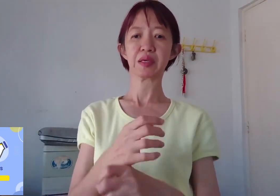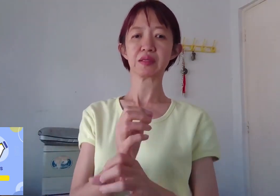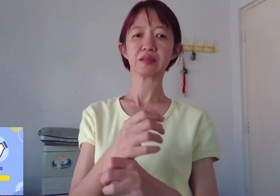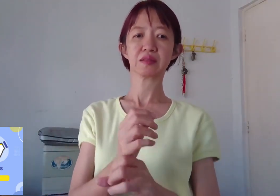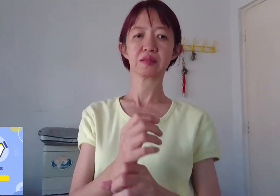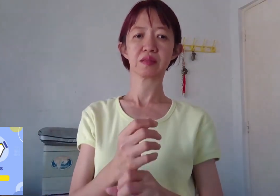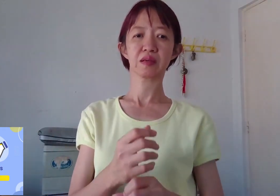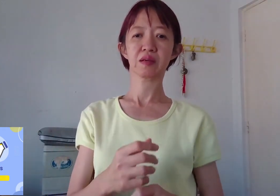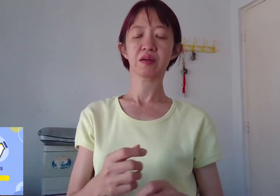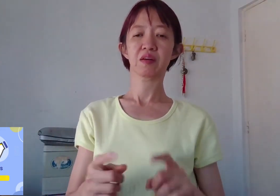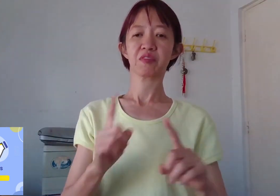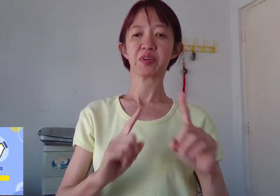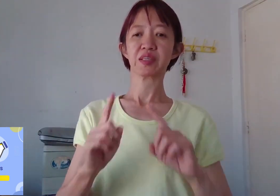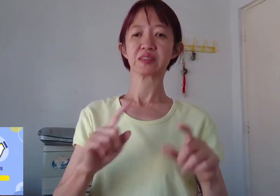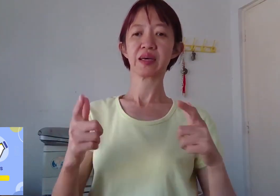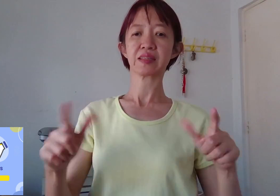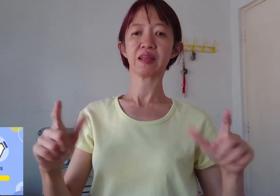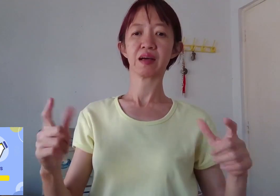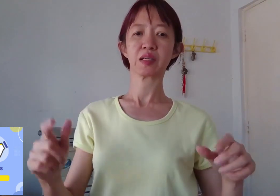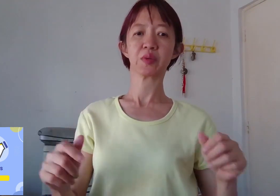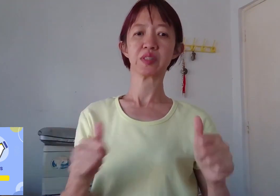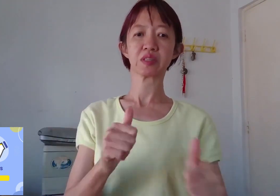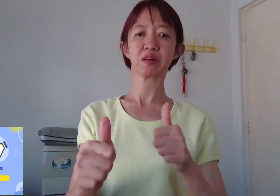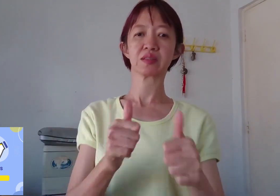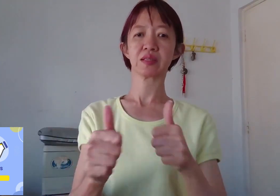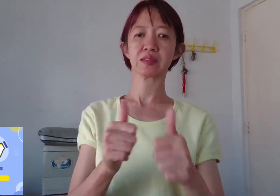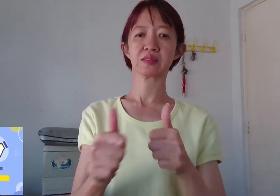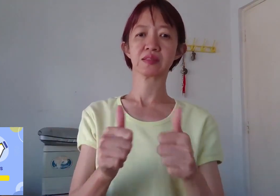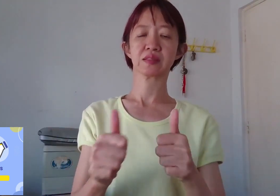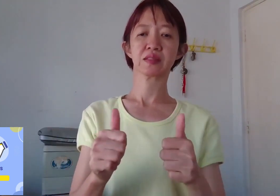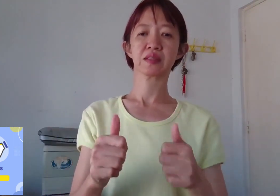made for a sign language contest.